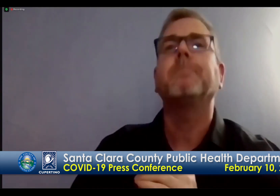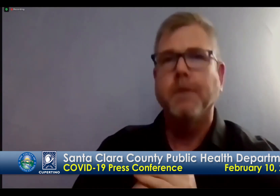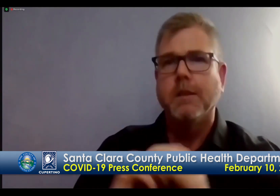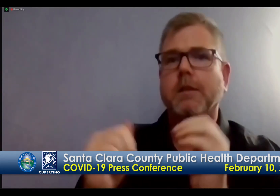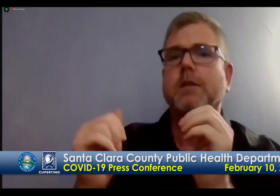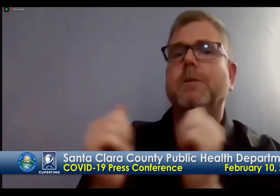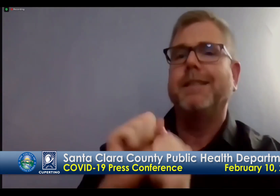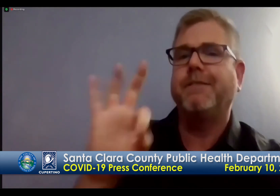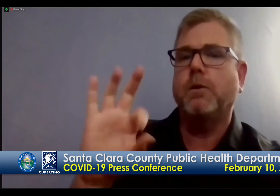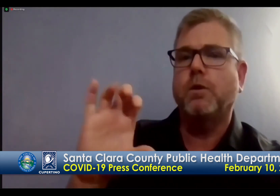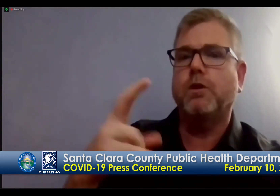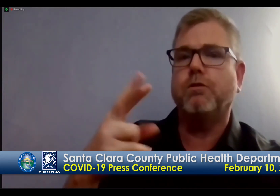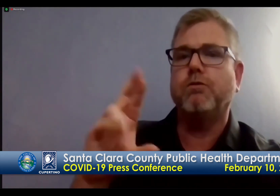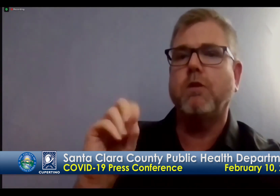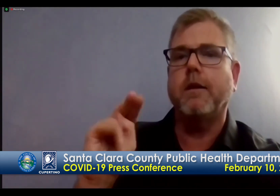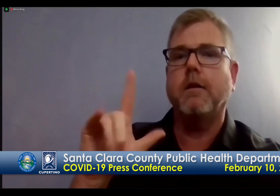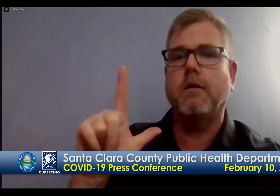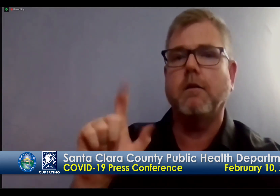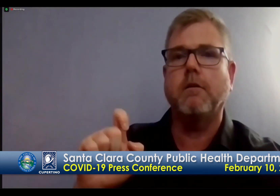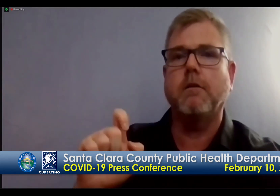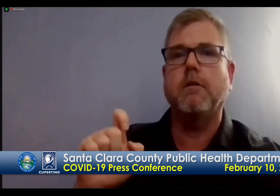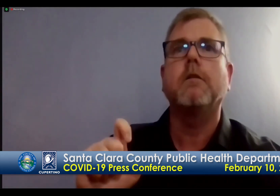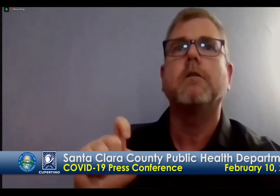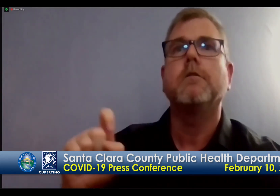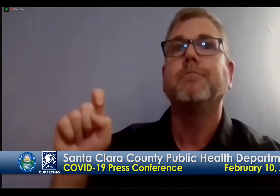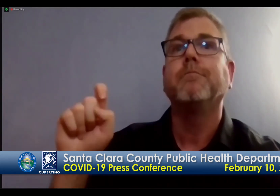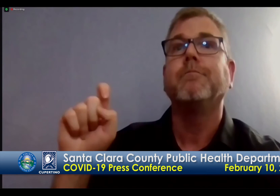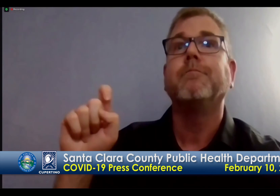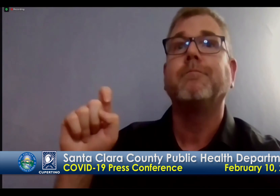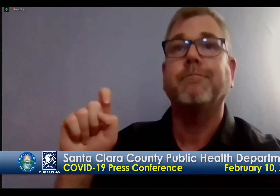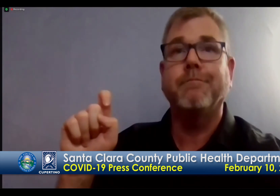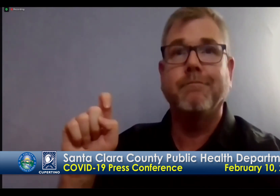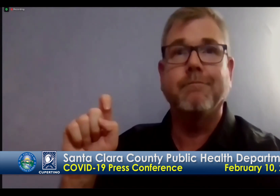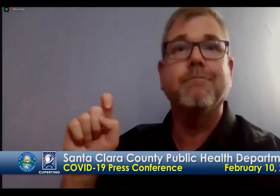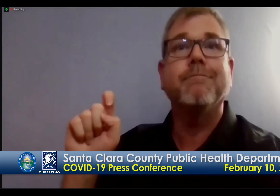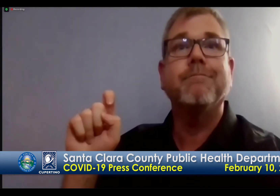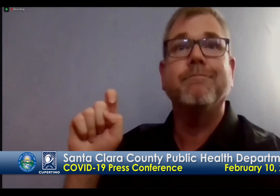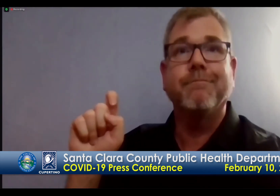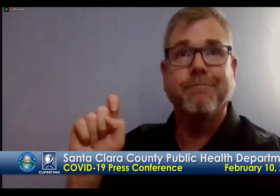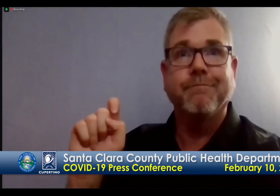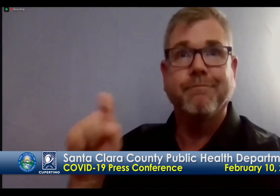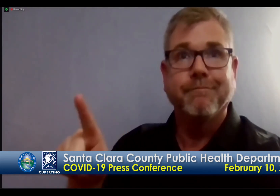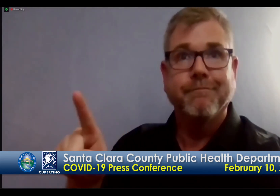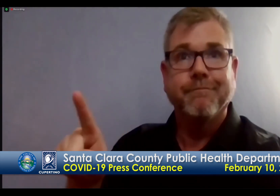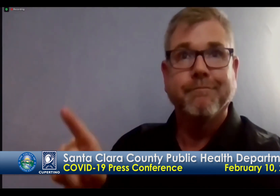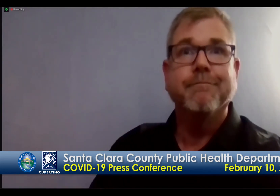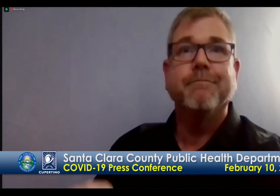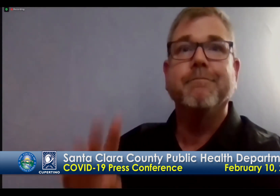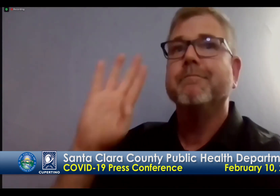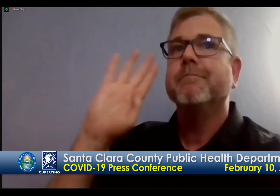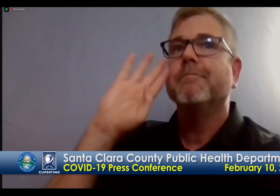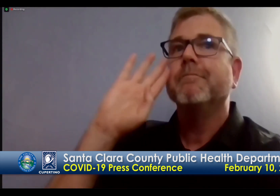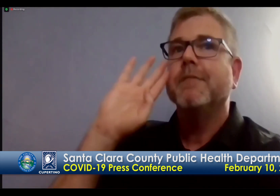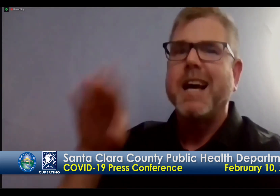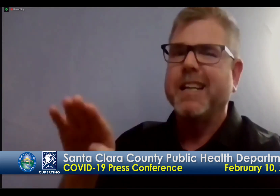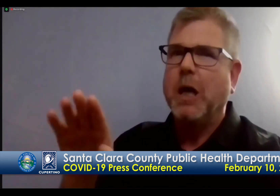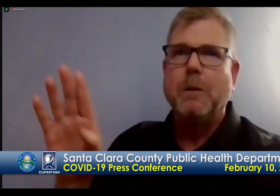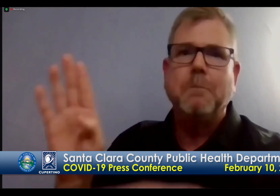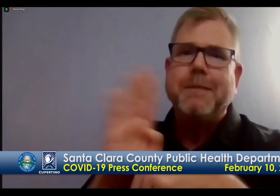Time with me. I know you're really busy, so we really appreciate it. Just a question. I know that you've